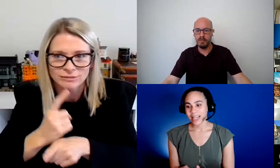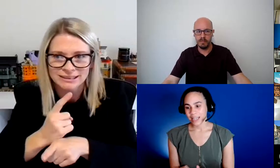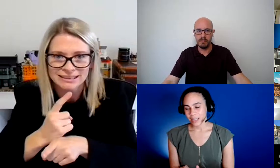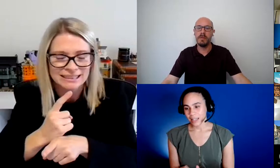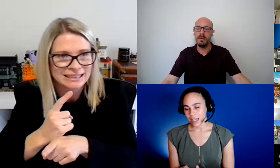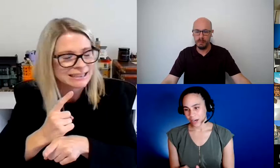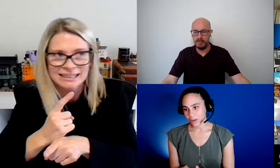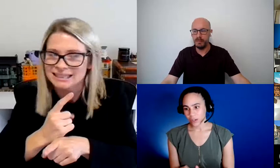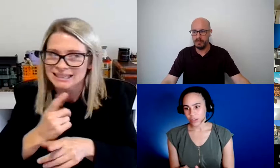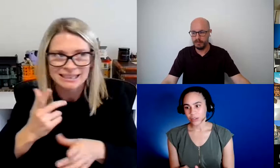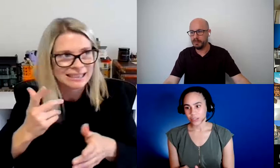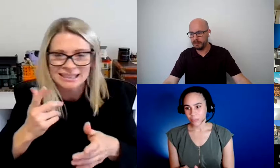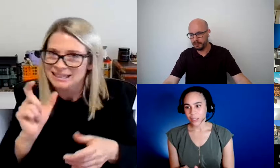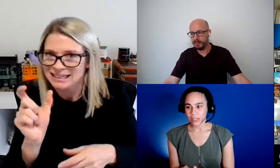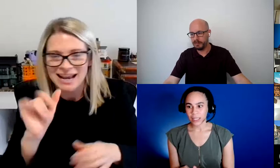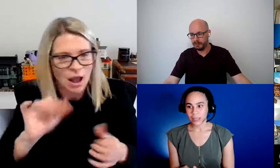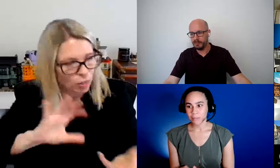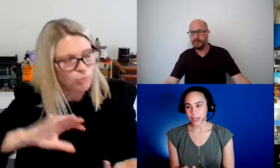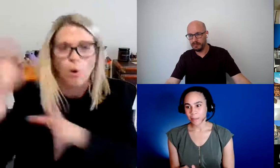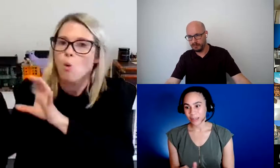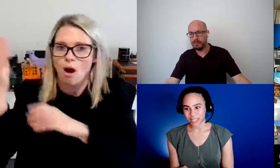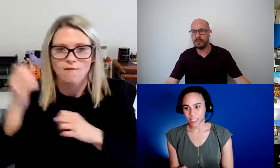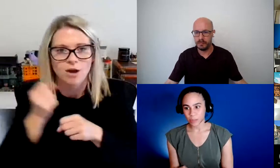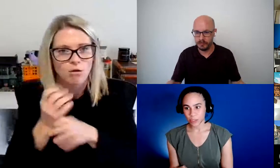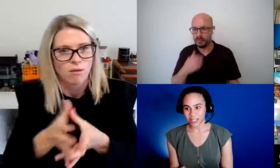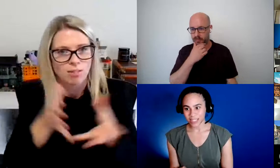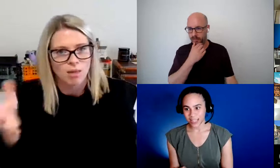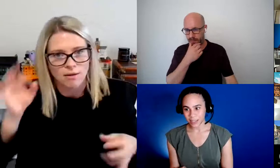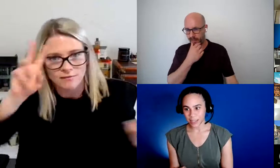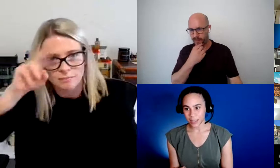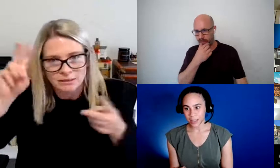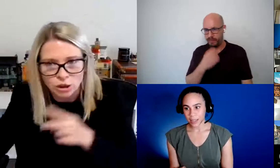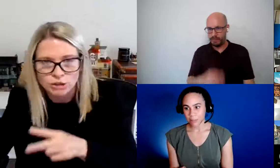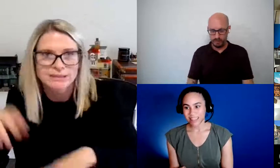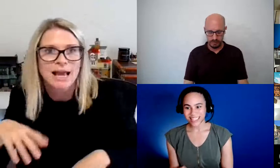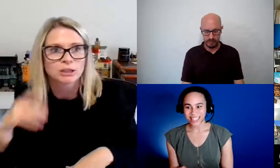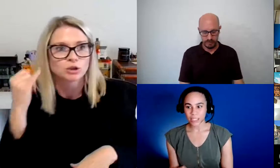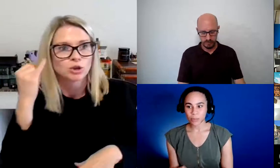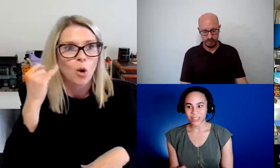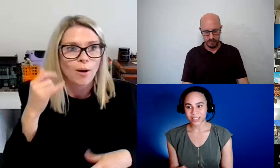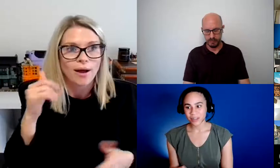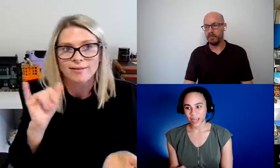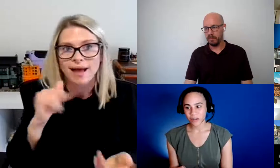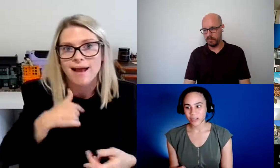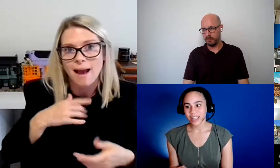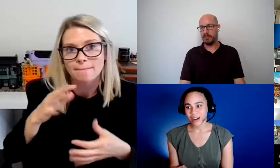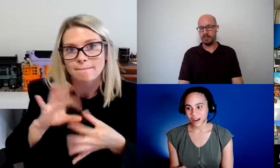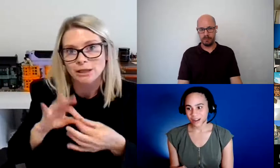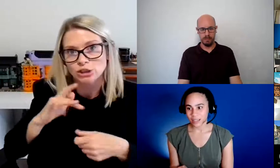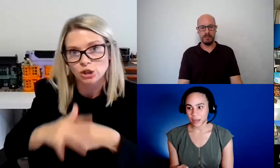errors are typically about 6%, but that 6% of errors can cause